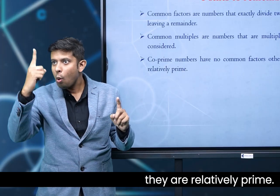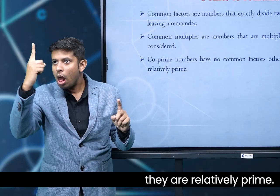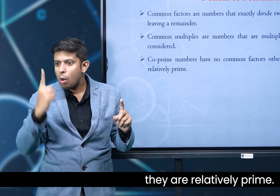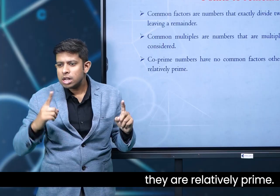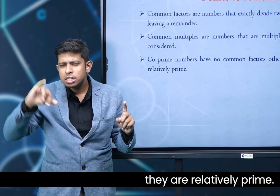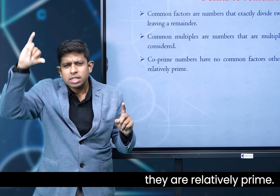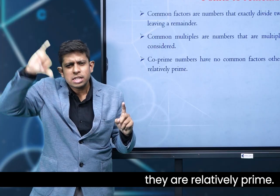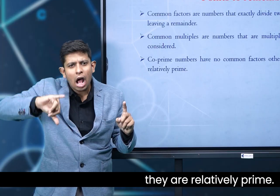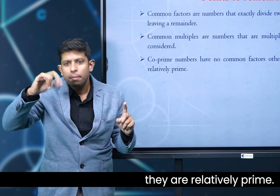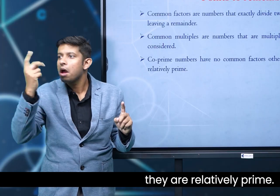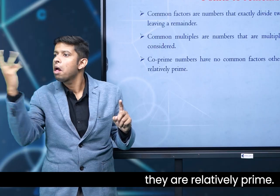relatively prime.